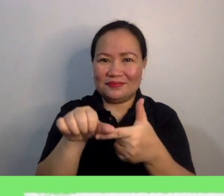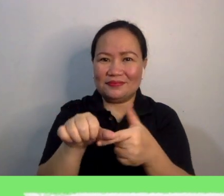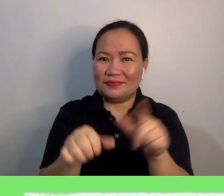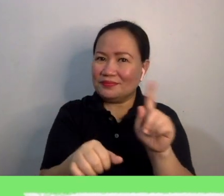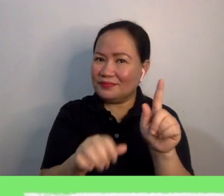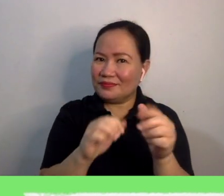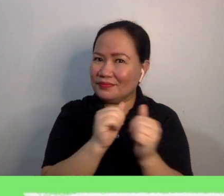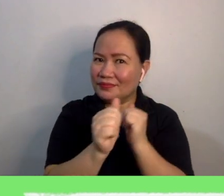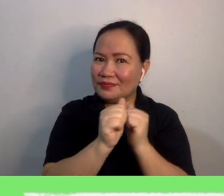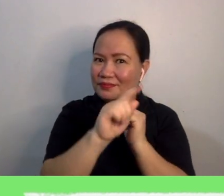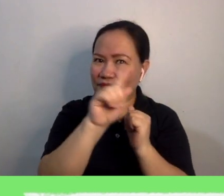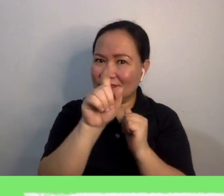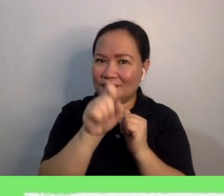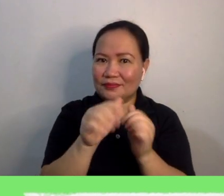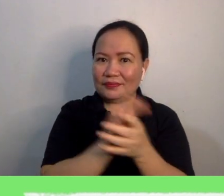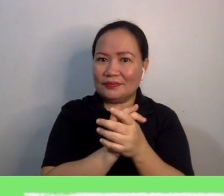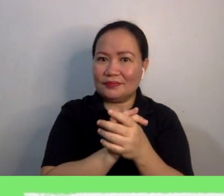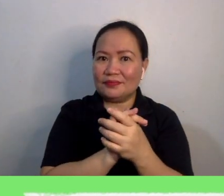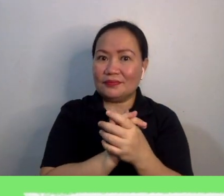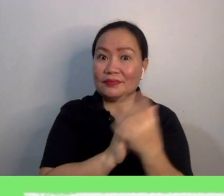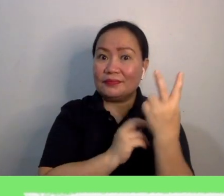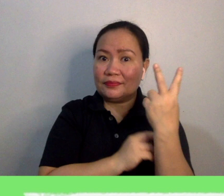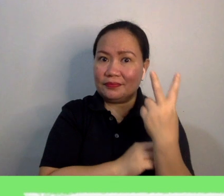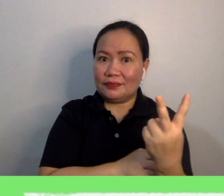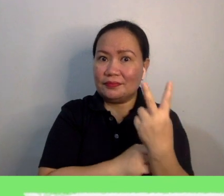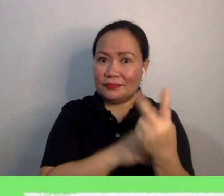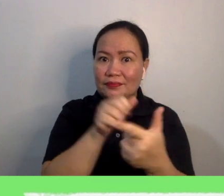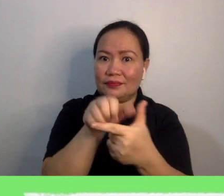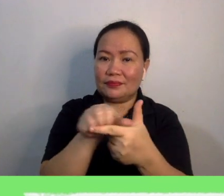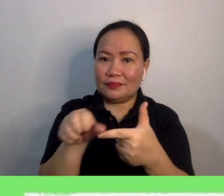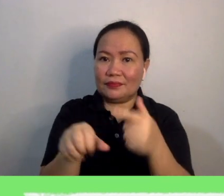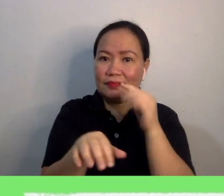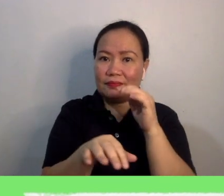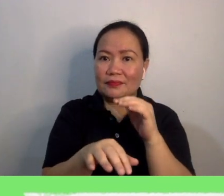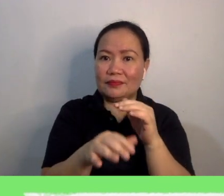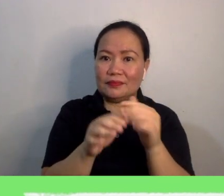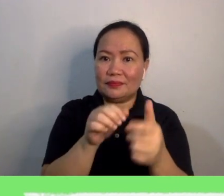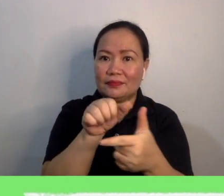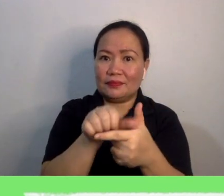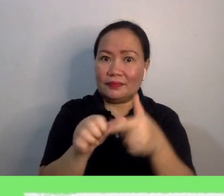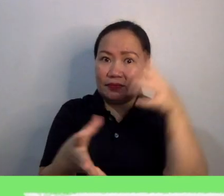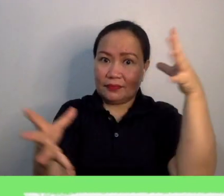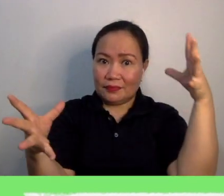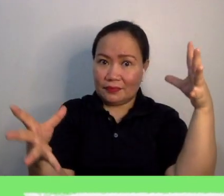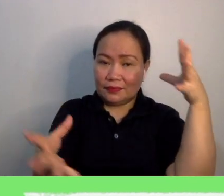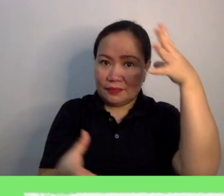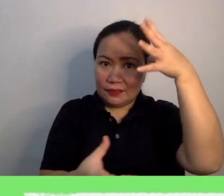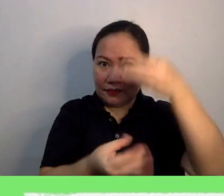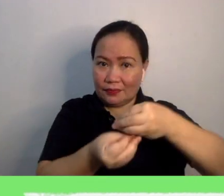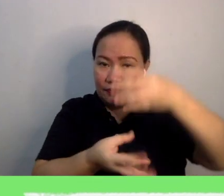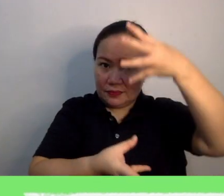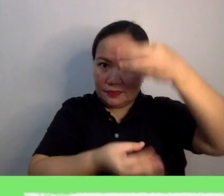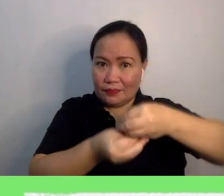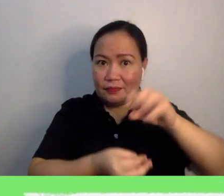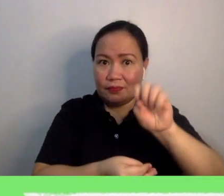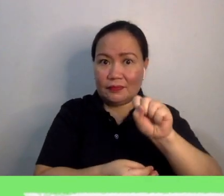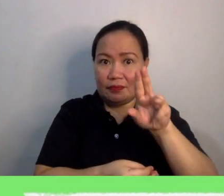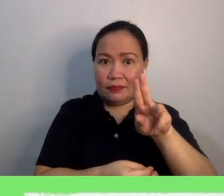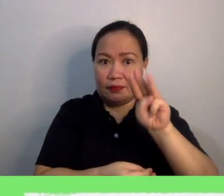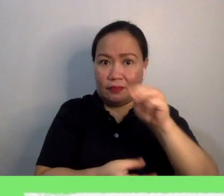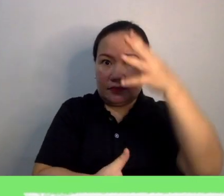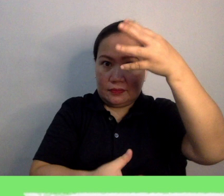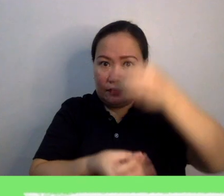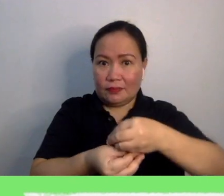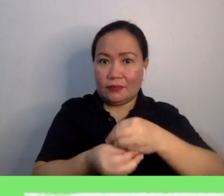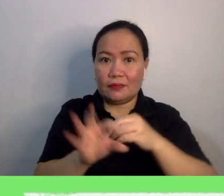angles, these are two angles that the sum of the angles should be 90 degrees. So,